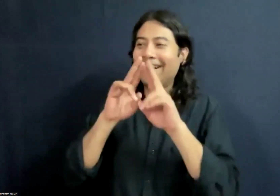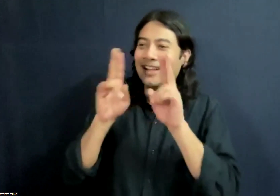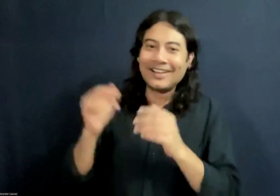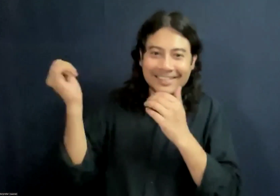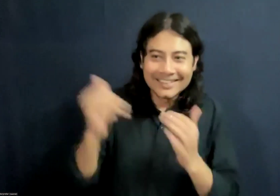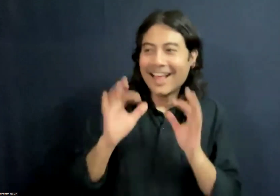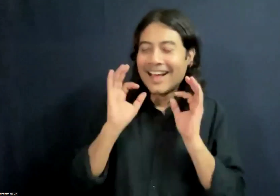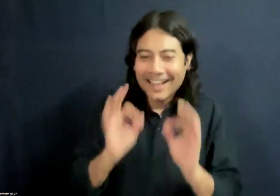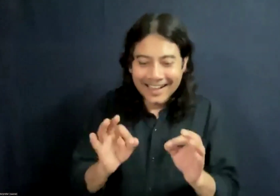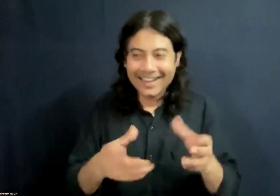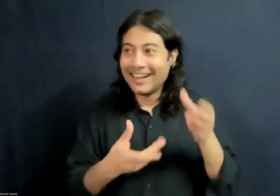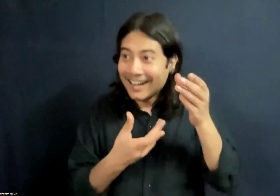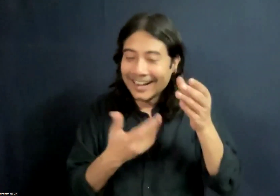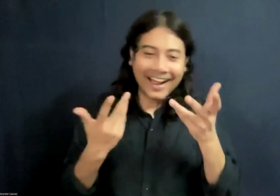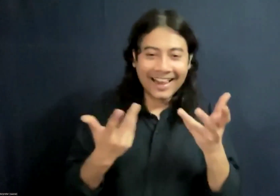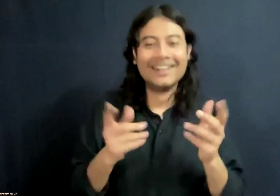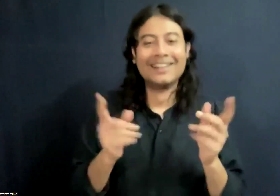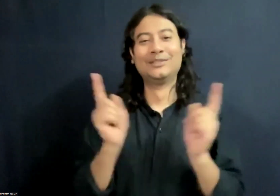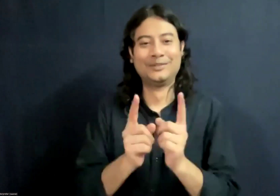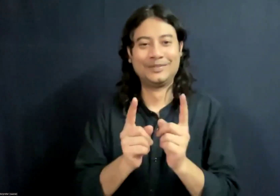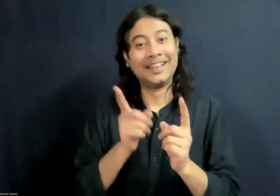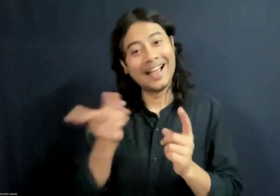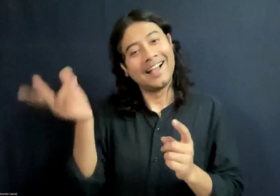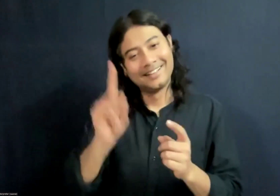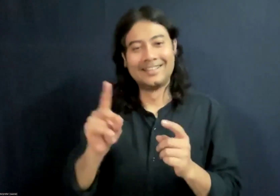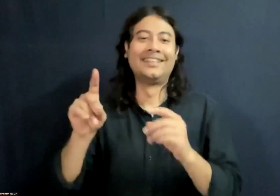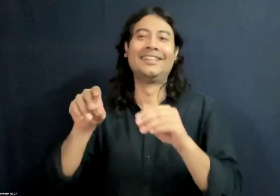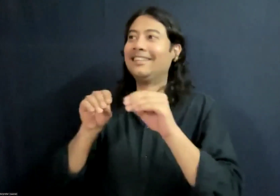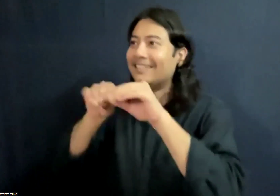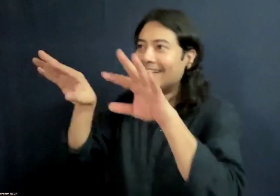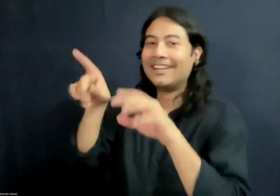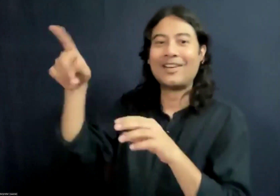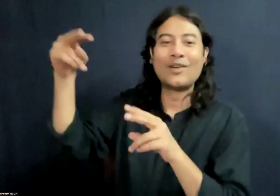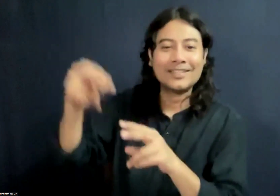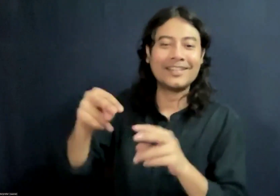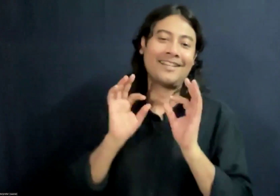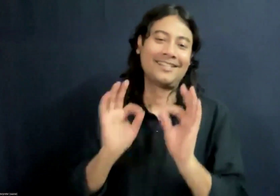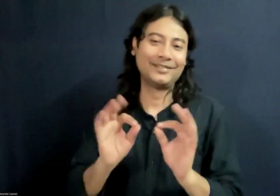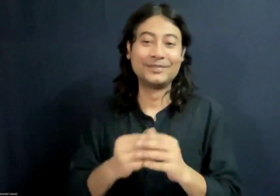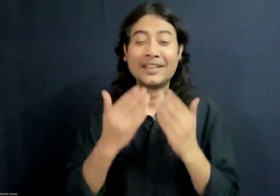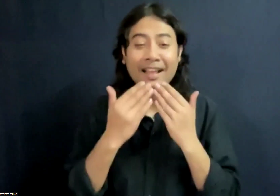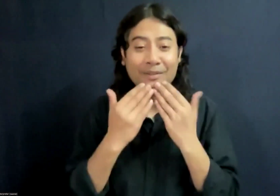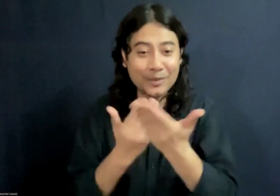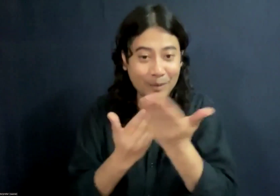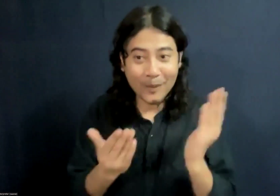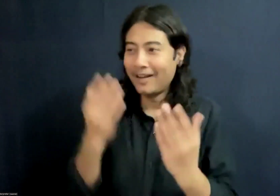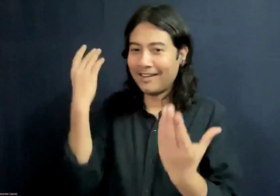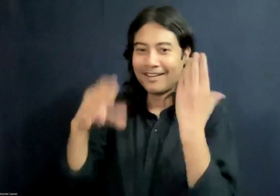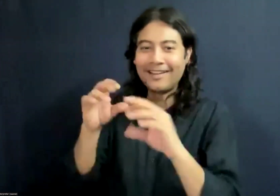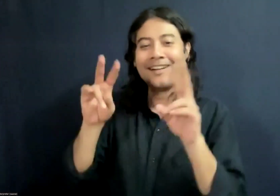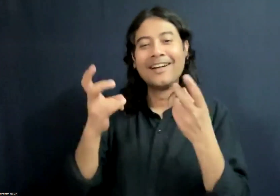heartful thank you to everybody here who's been doing wonderful in making and supporting this channel, Instagram